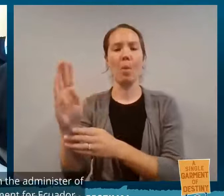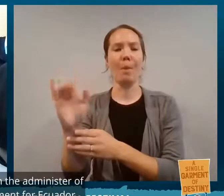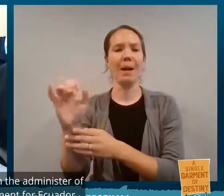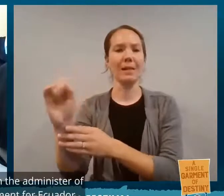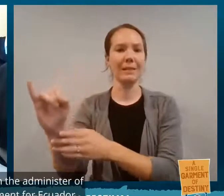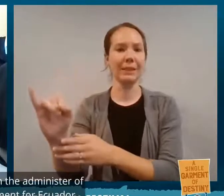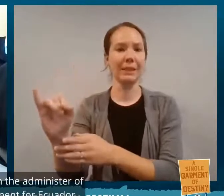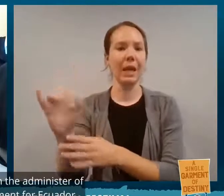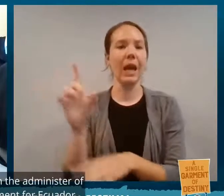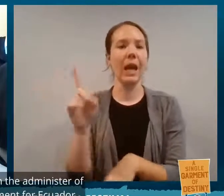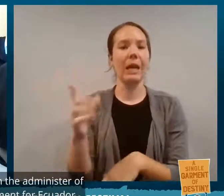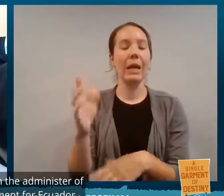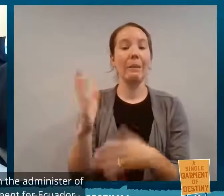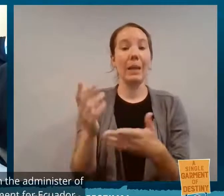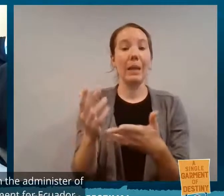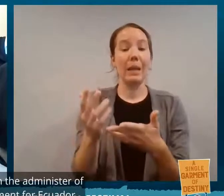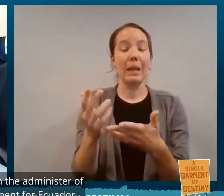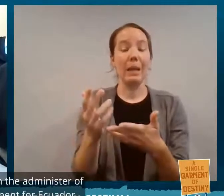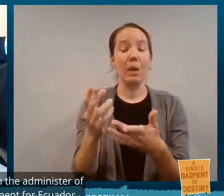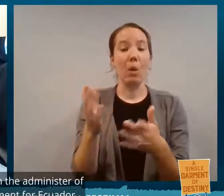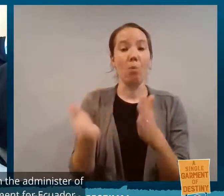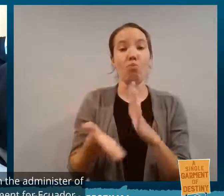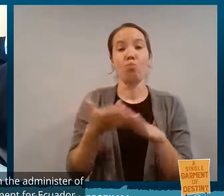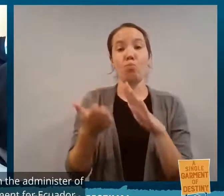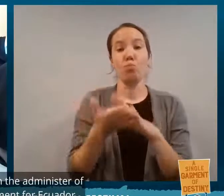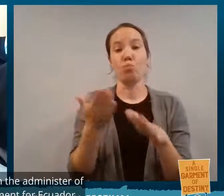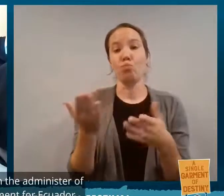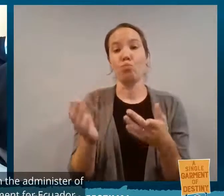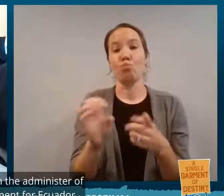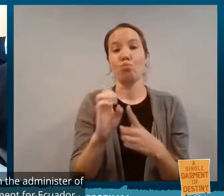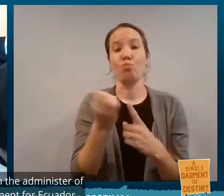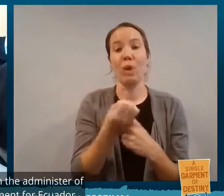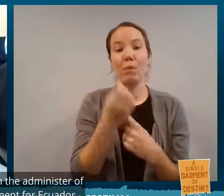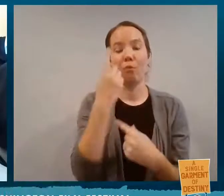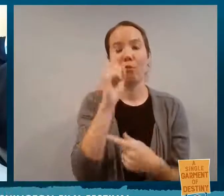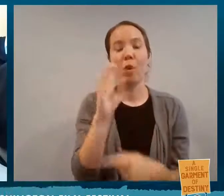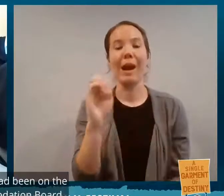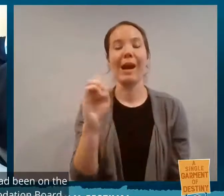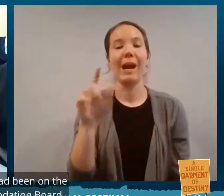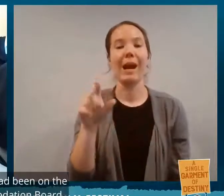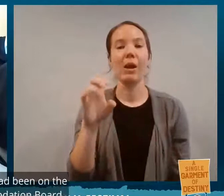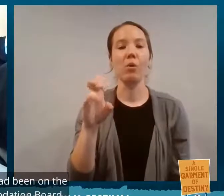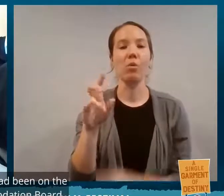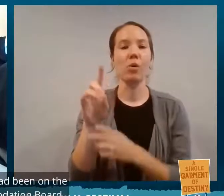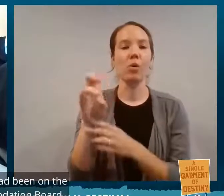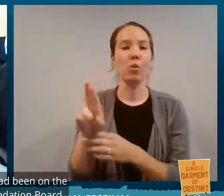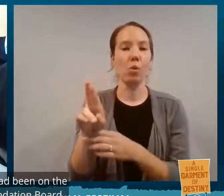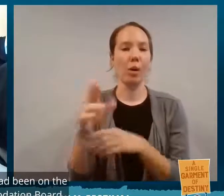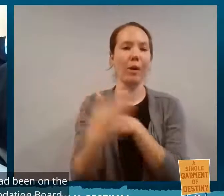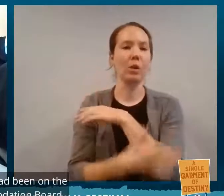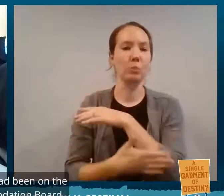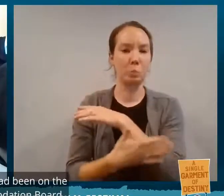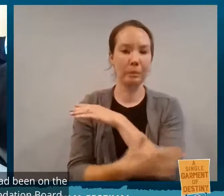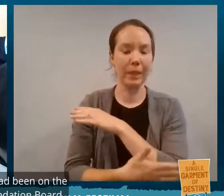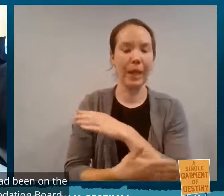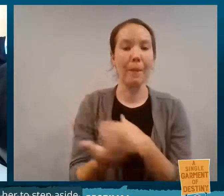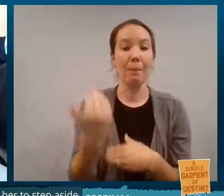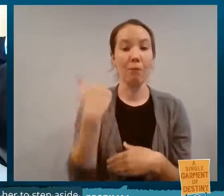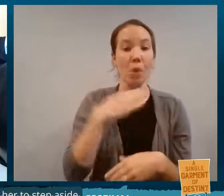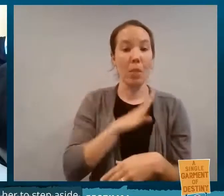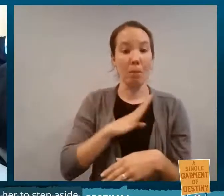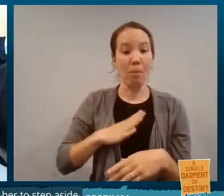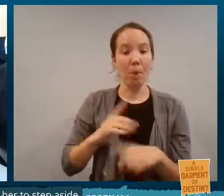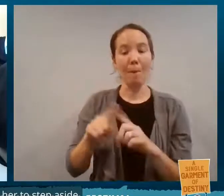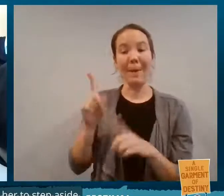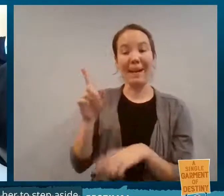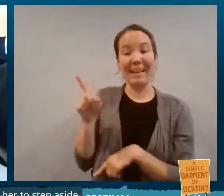had been the administrator of the environment for Ecuador and had been on the Ford Foundation board. But